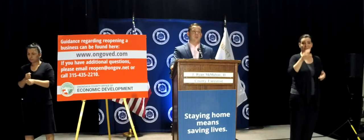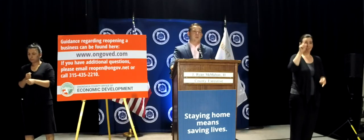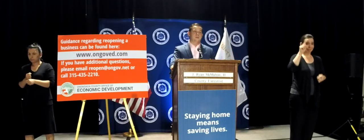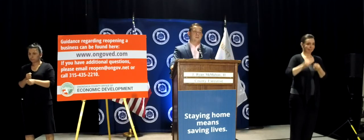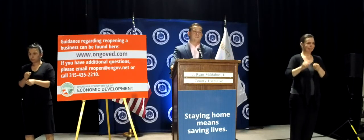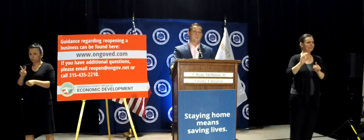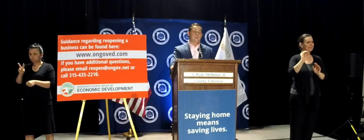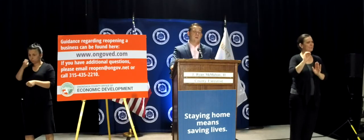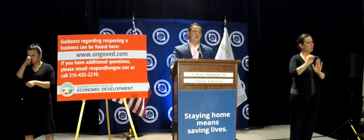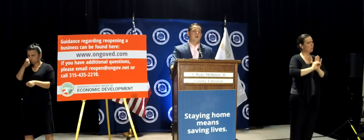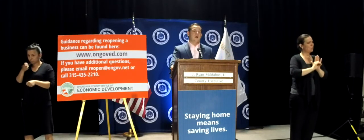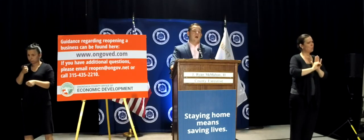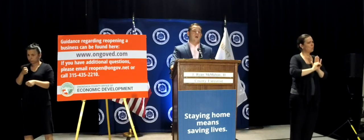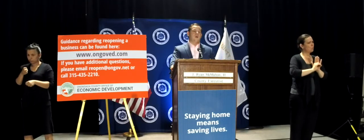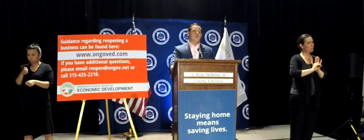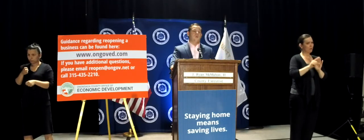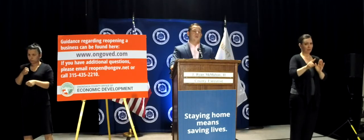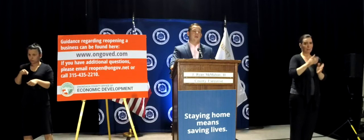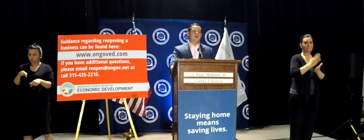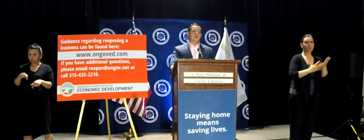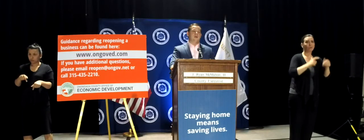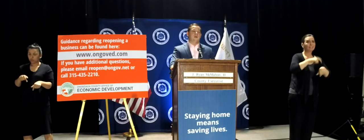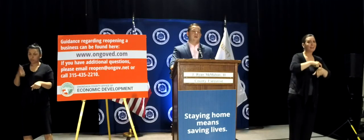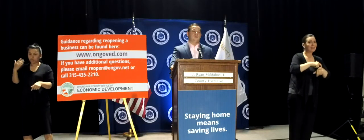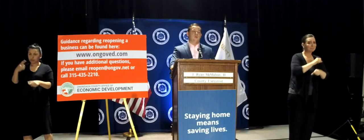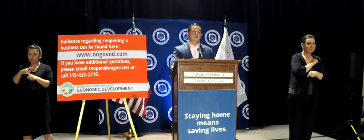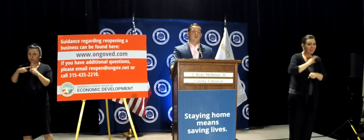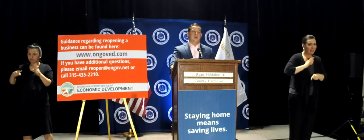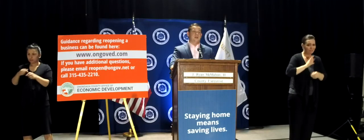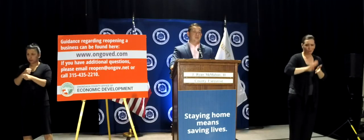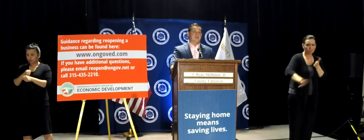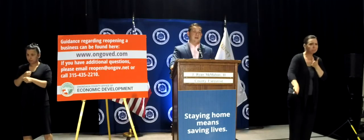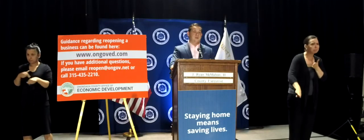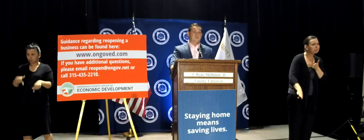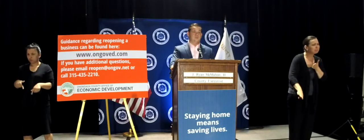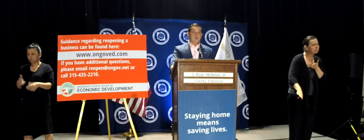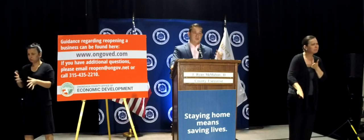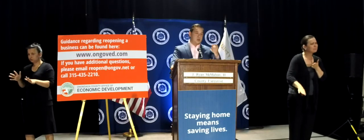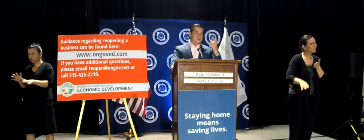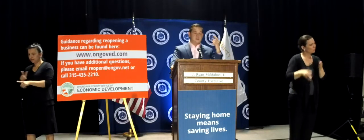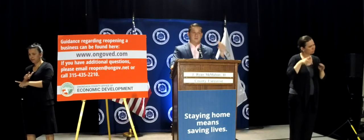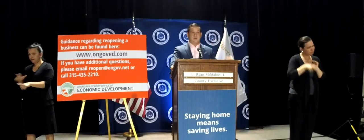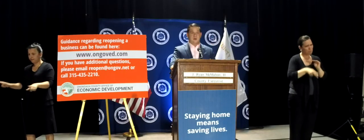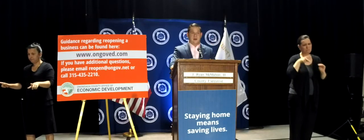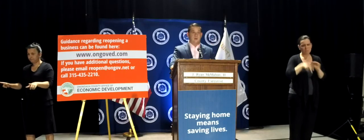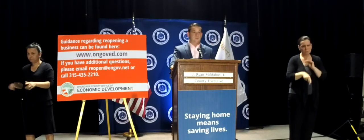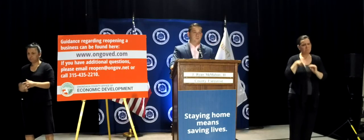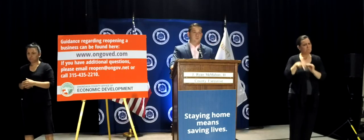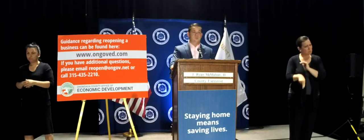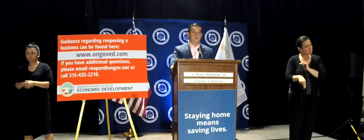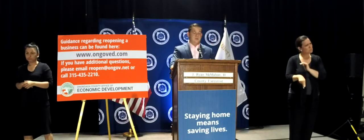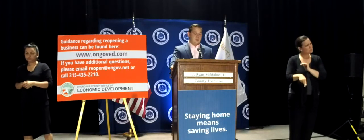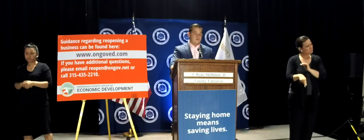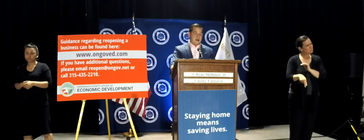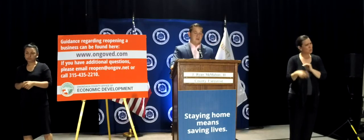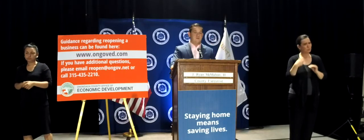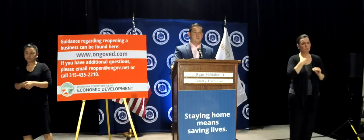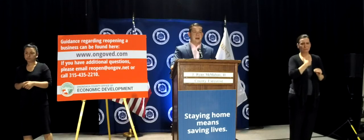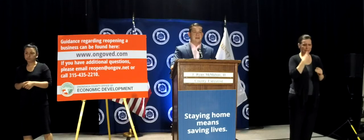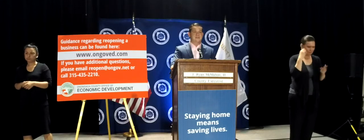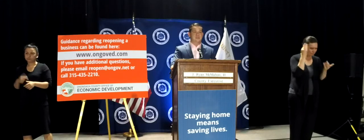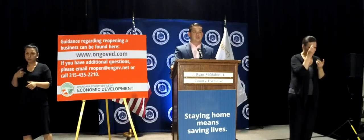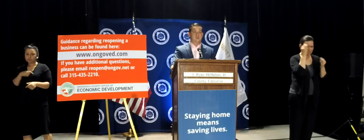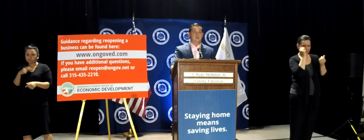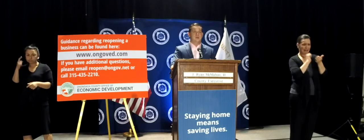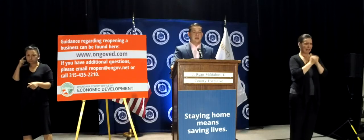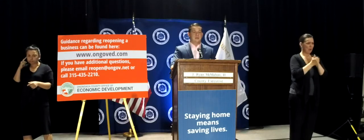part-time employees. We were told we had to shut down. We're discussing something right now. If it was